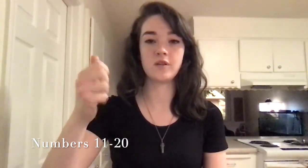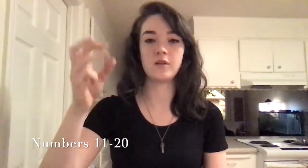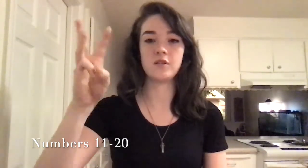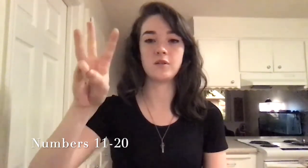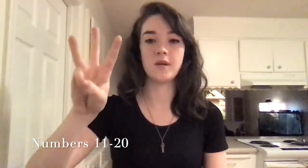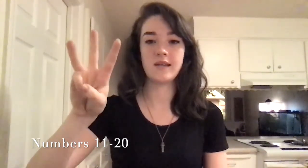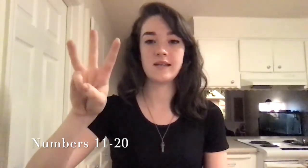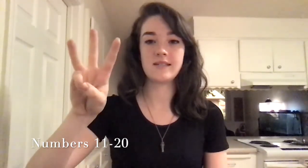could do